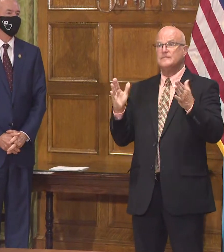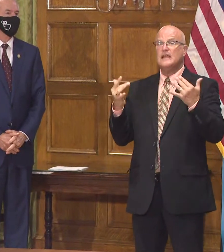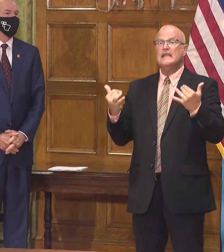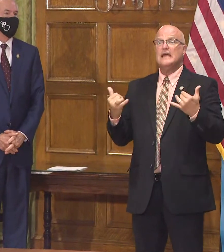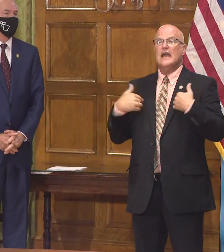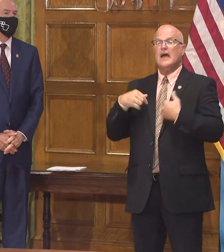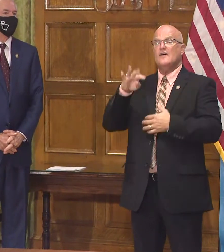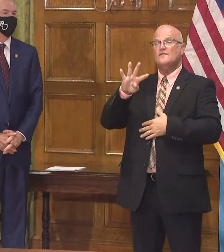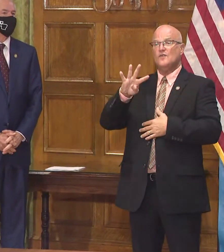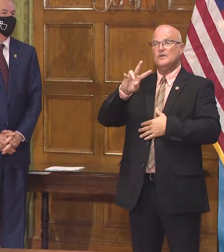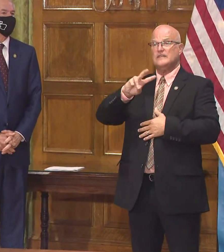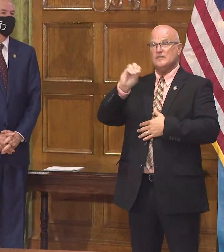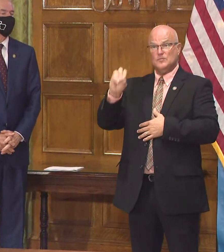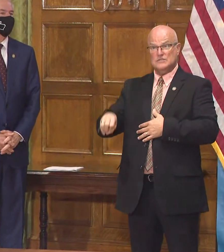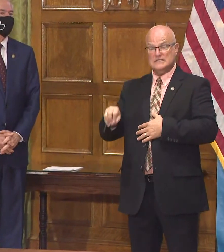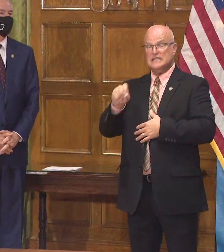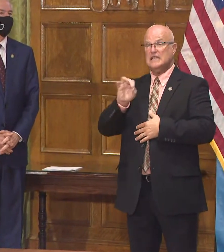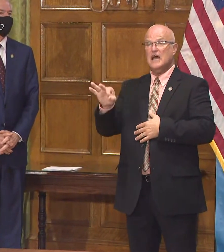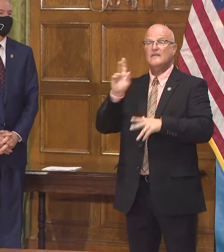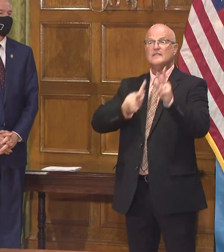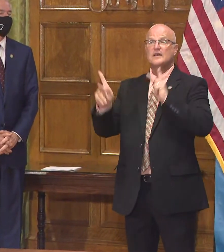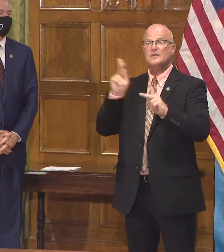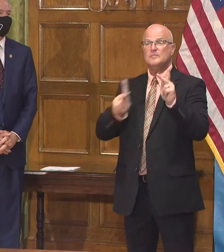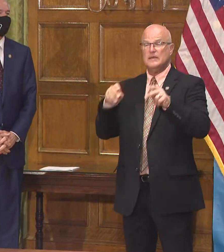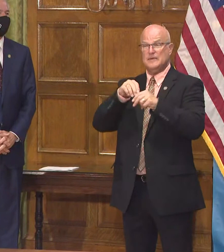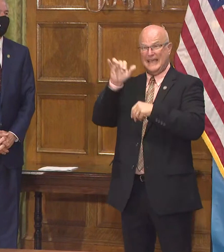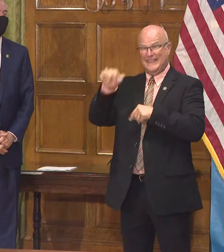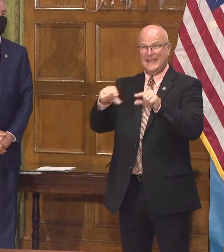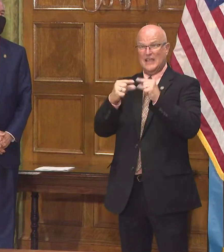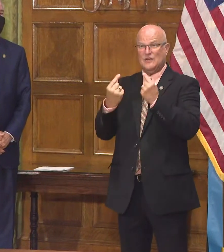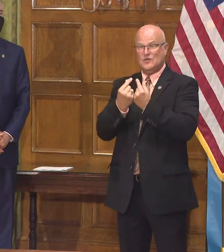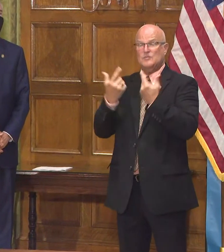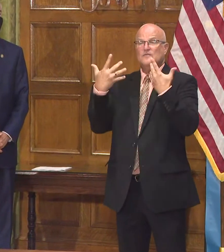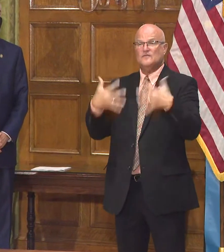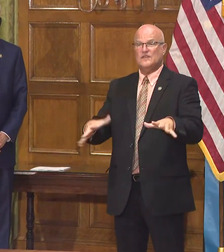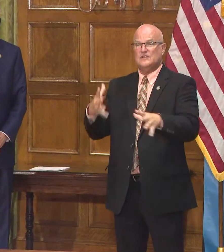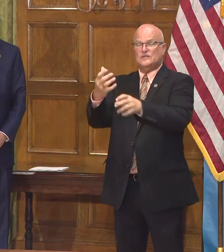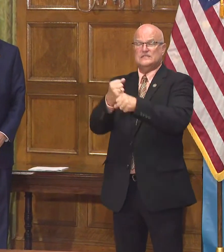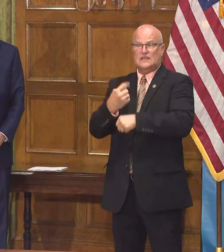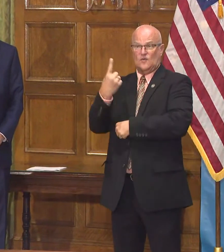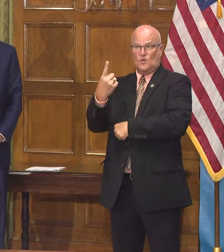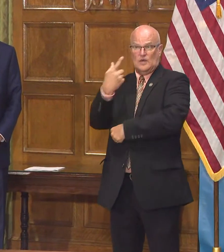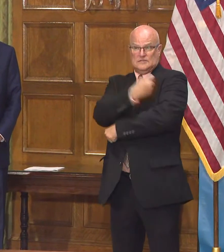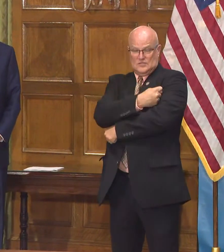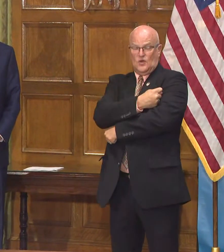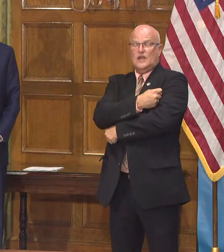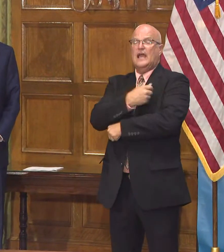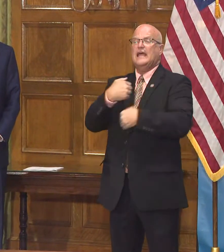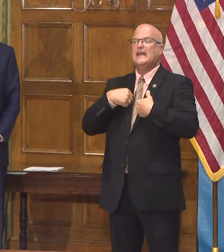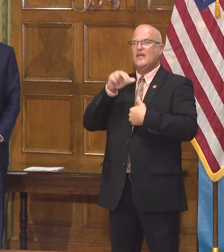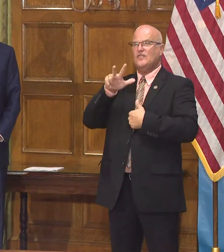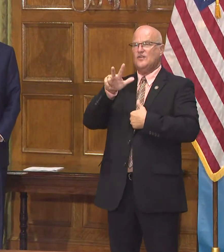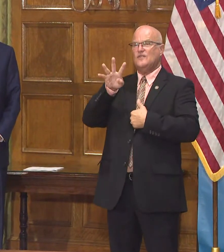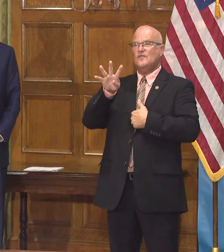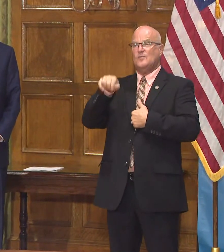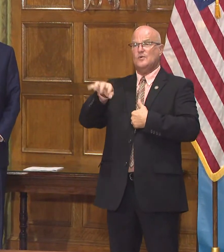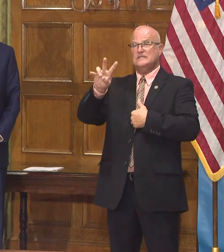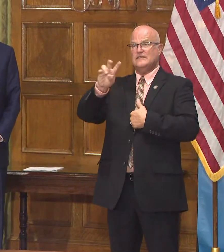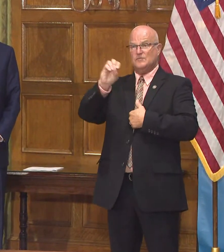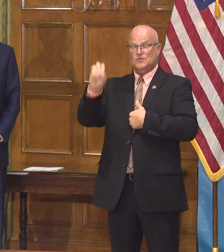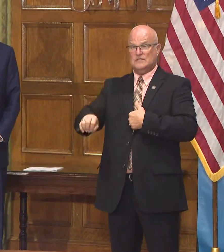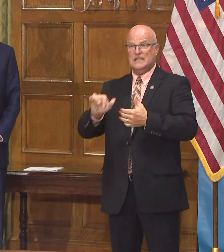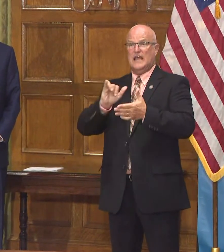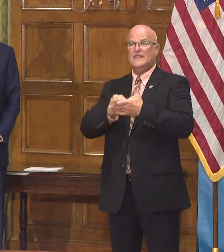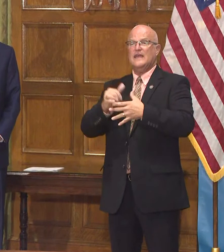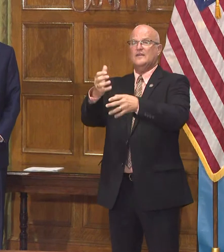time, we have 47% of the population in that group that have received one dose, and we are at 34.7% that